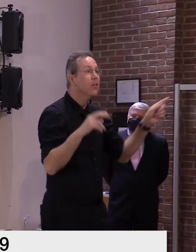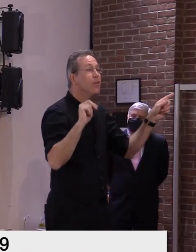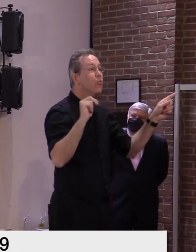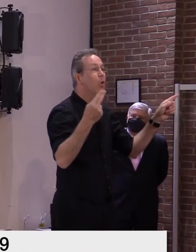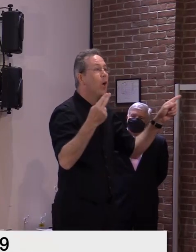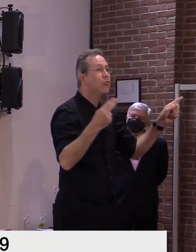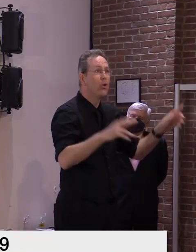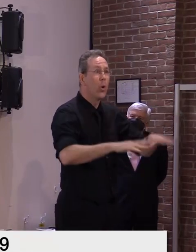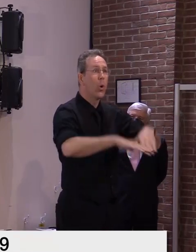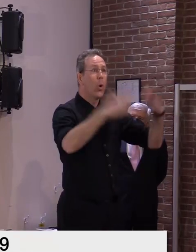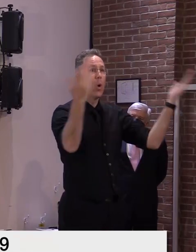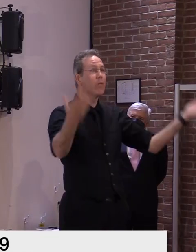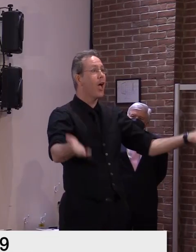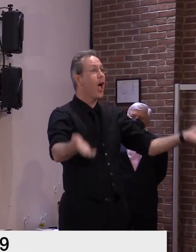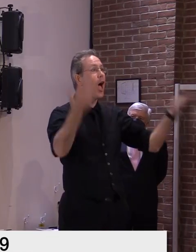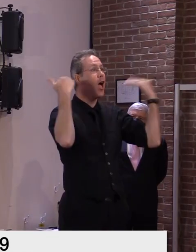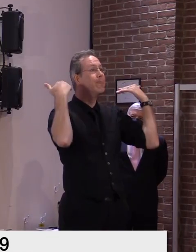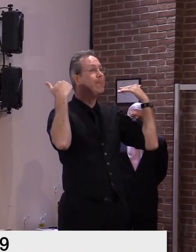broad spectrum,